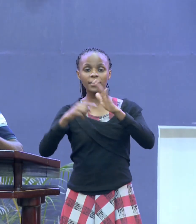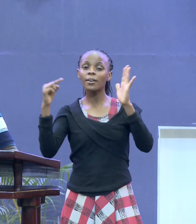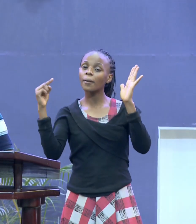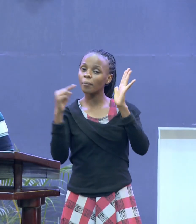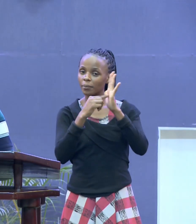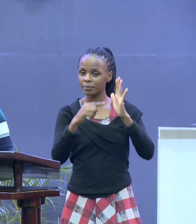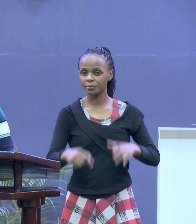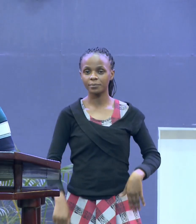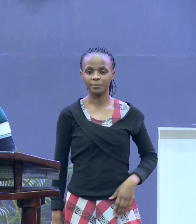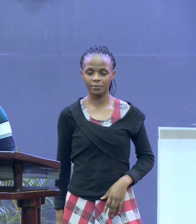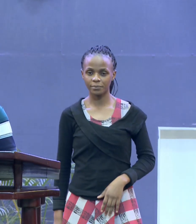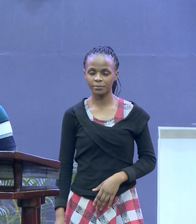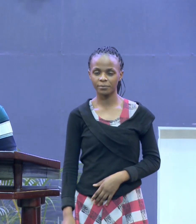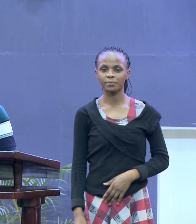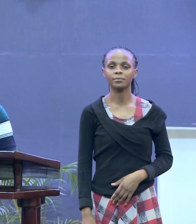bafunira ebifo we bayingirira.